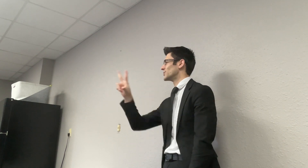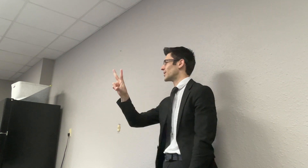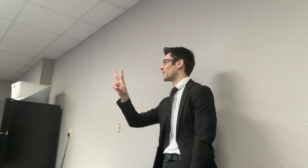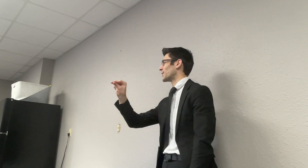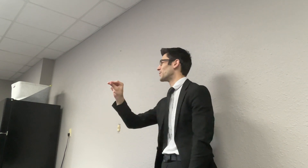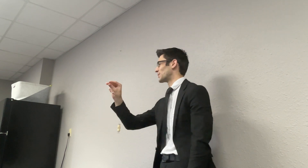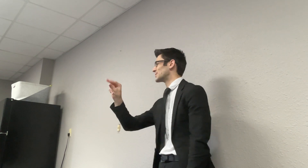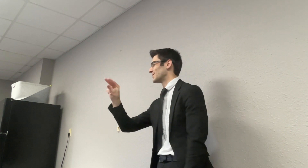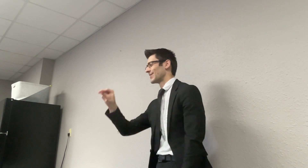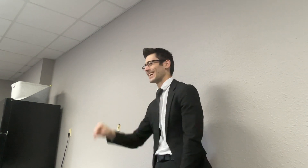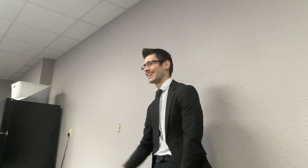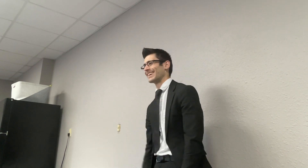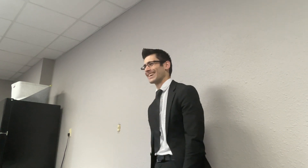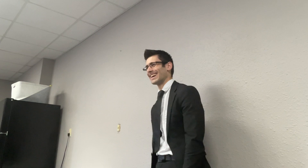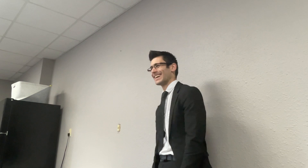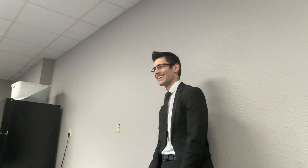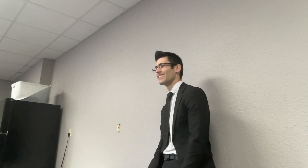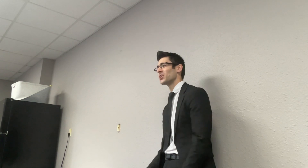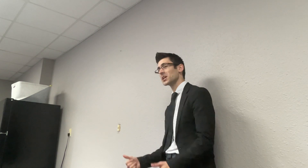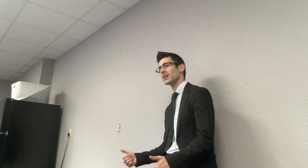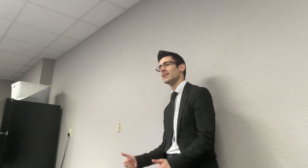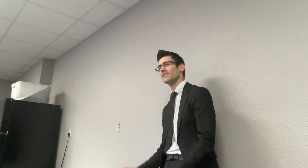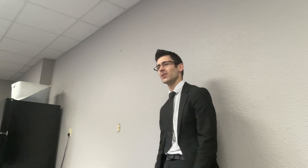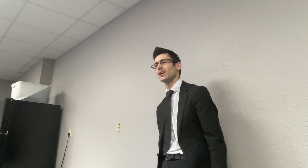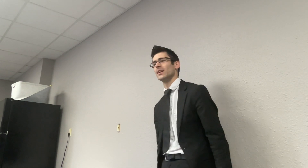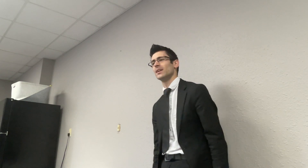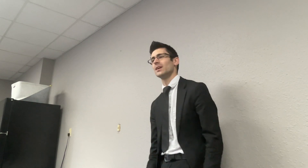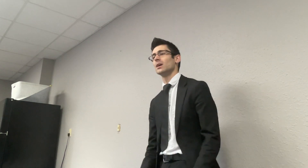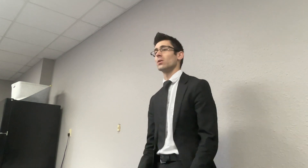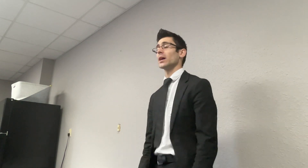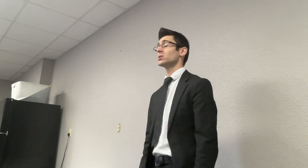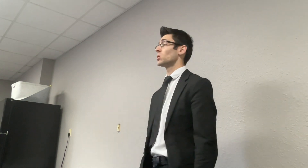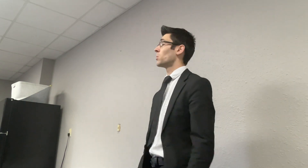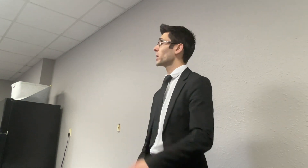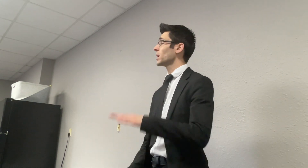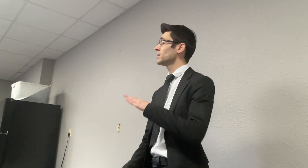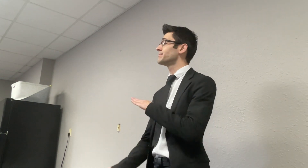telling the other person 30. Okay? Very good, very good. Okay, so morning.